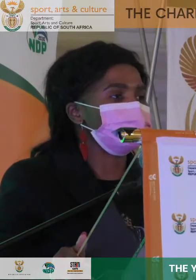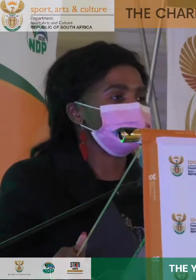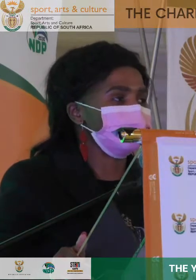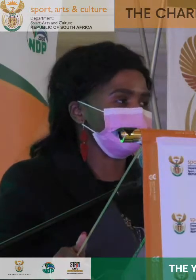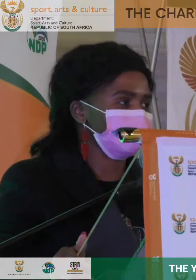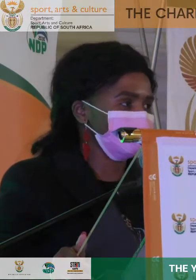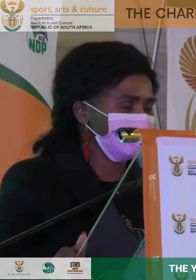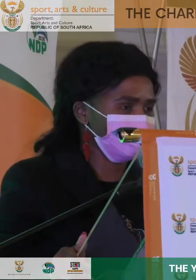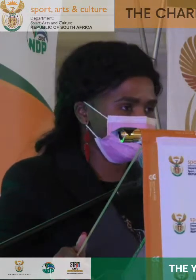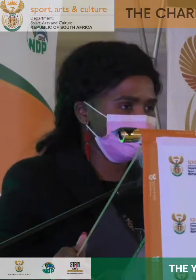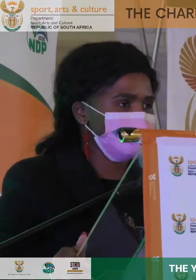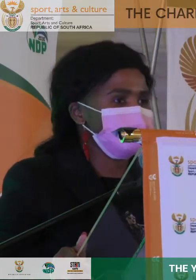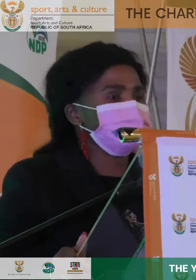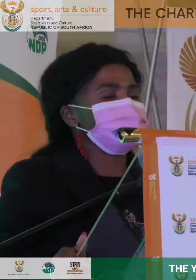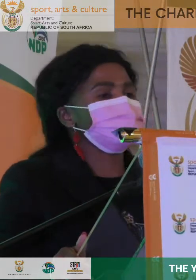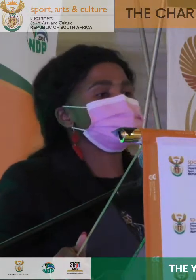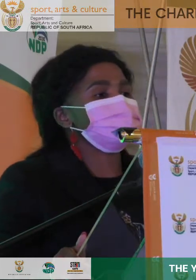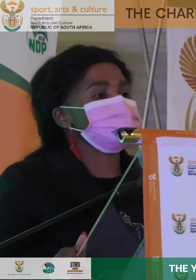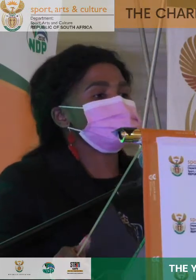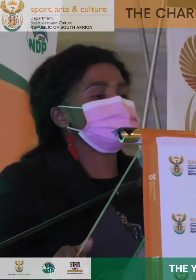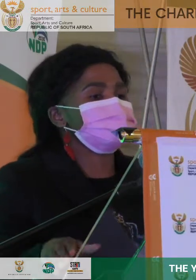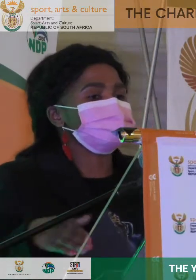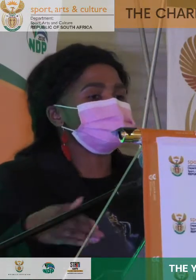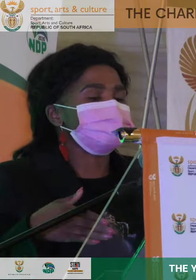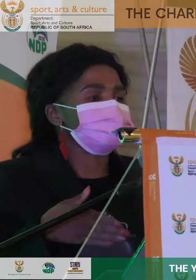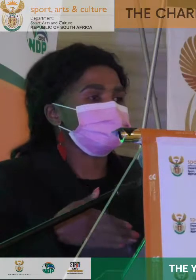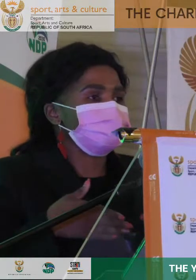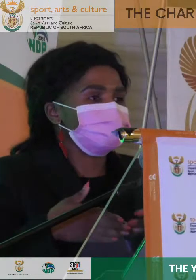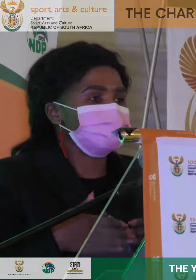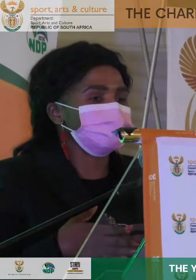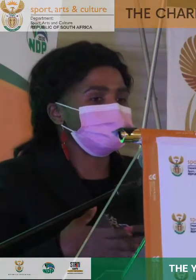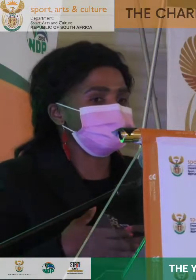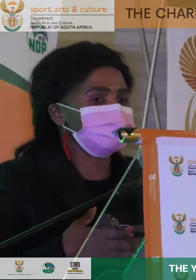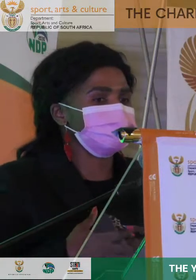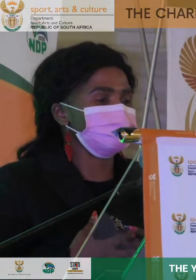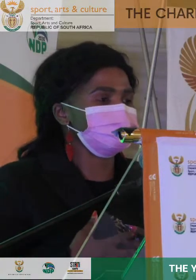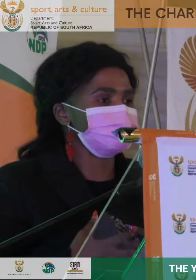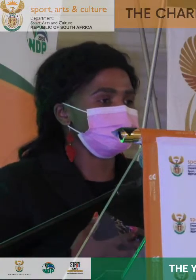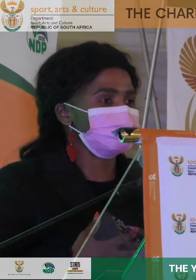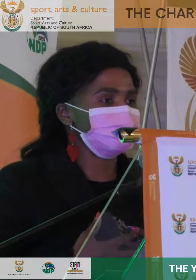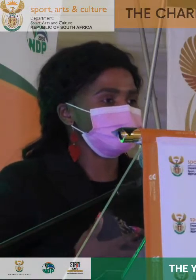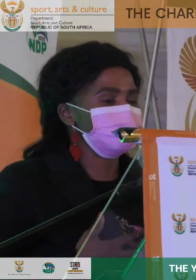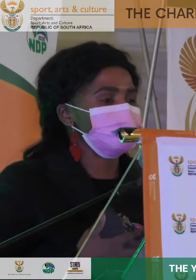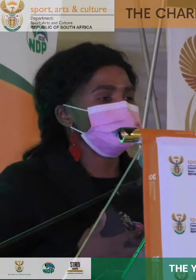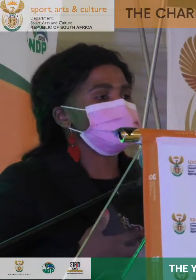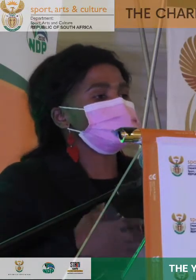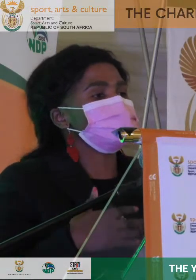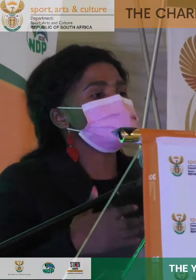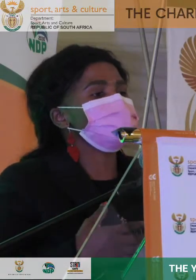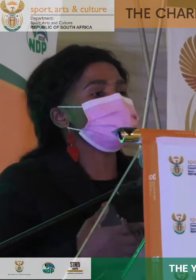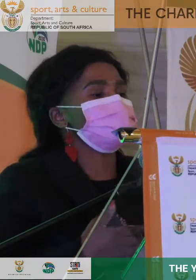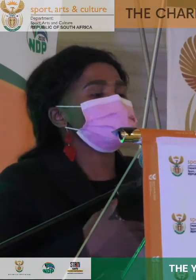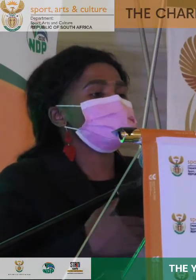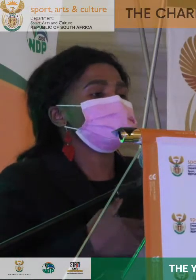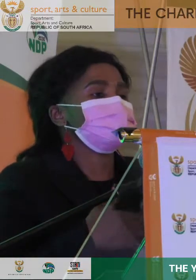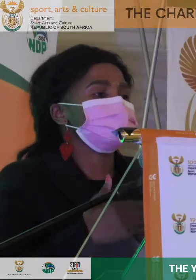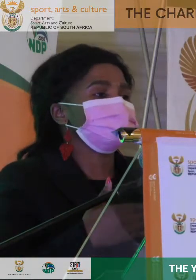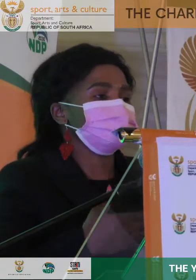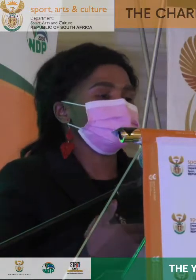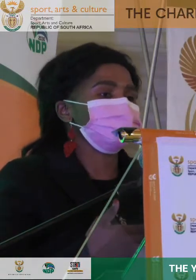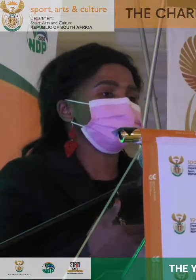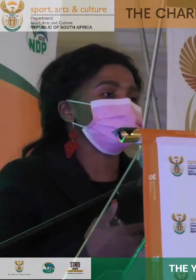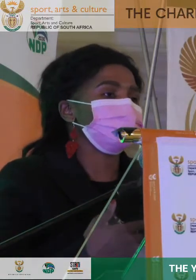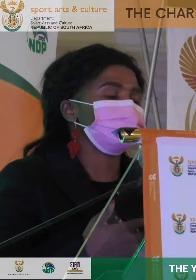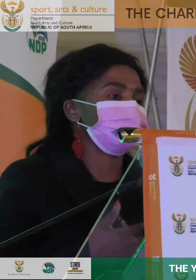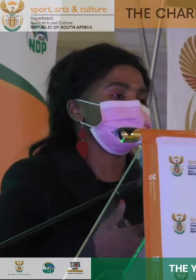waziva not ezi zi-inflictwe kuye ngelaa xesha belwela umzabalazo kodwa nentlungu ethe ya-inflictwa kubantu